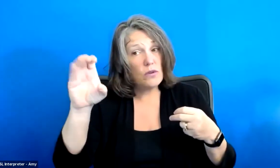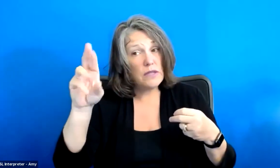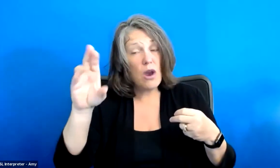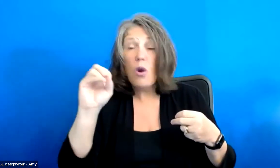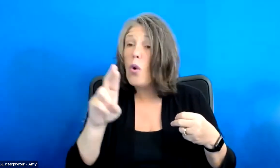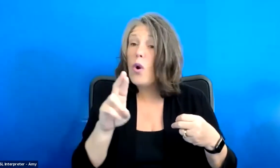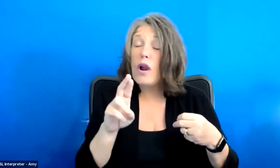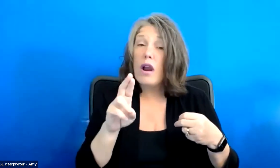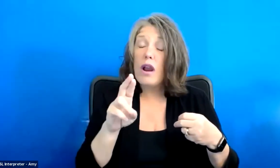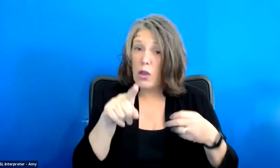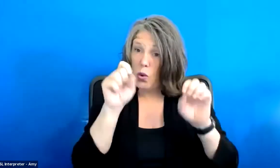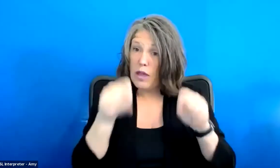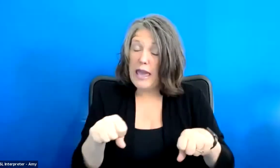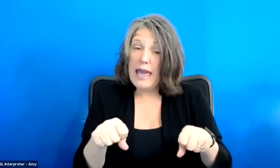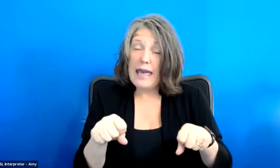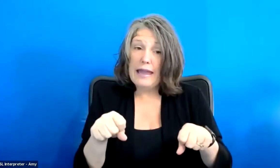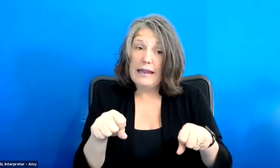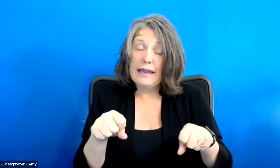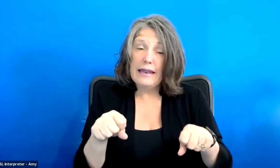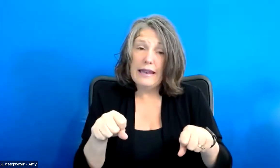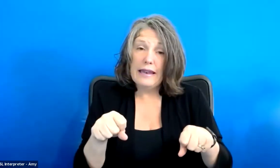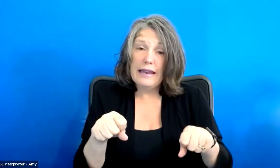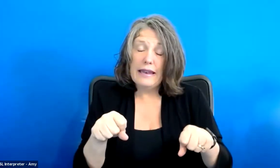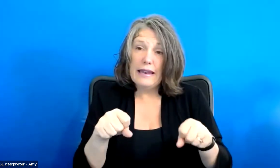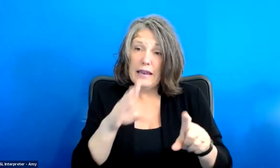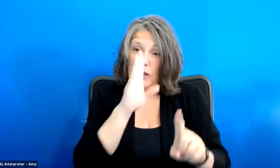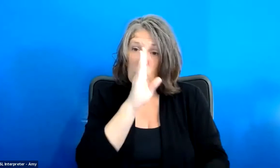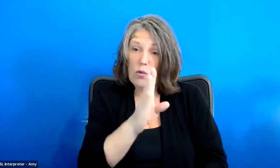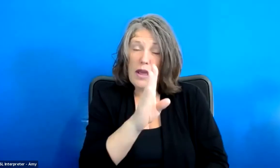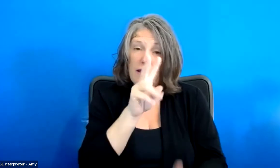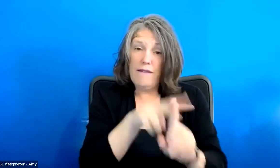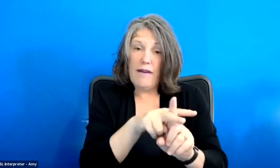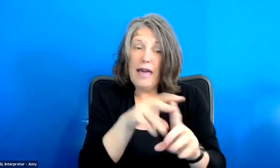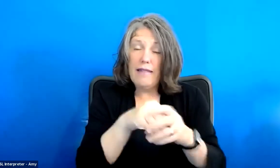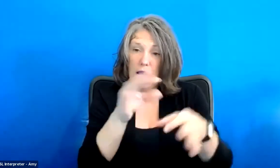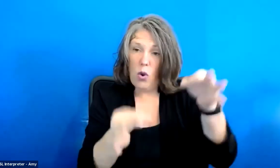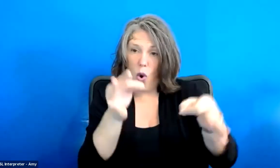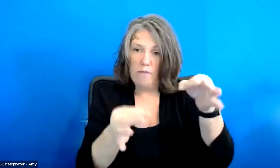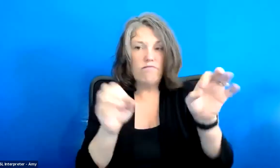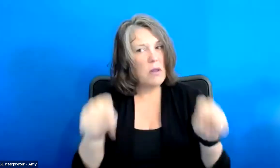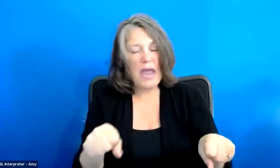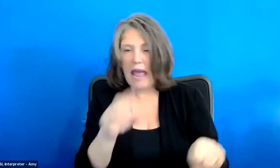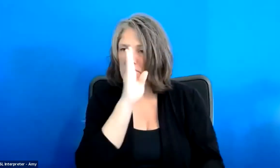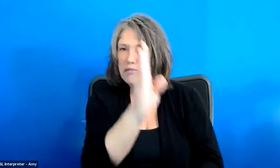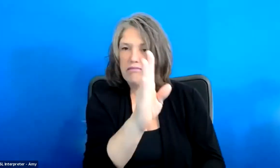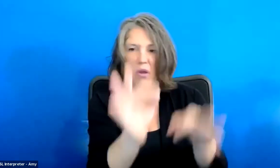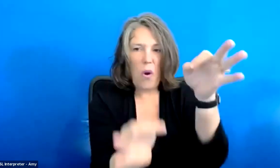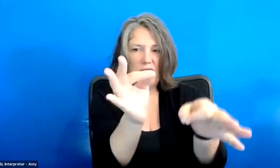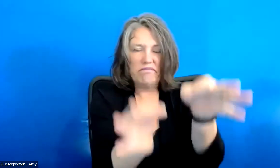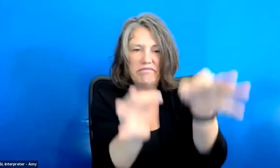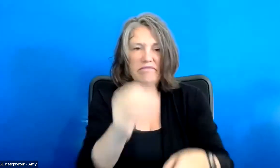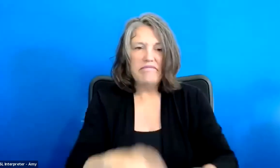or you can directly file in court. You can go directly in court.